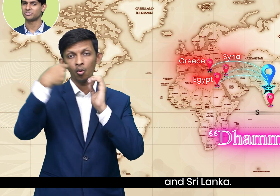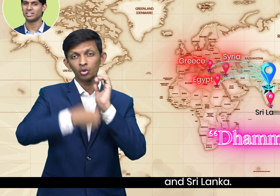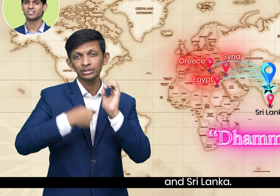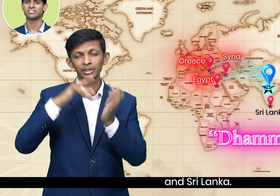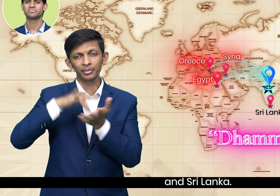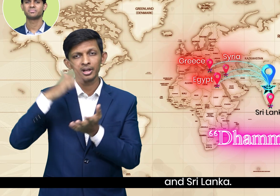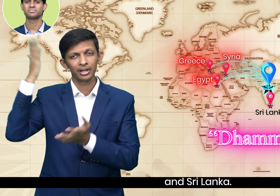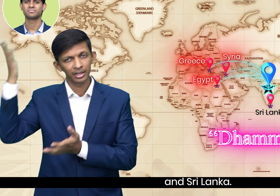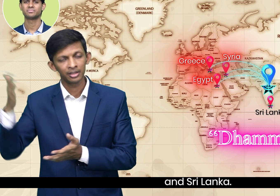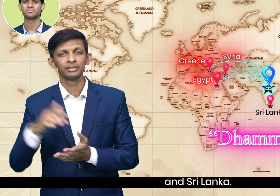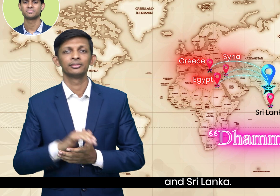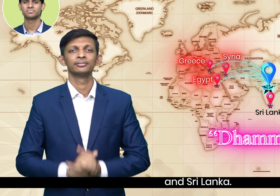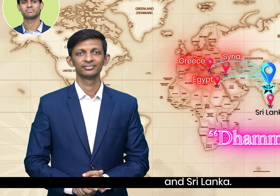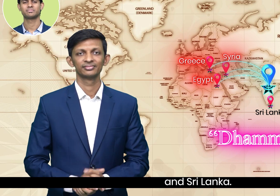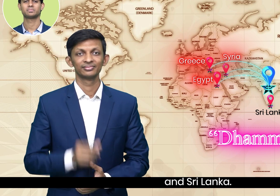and Sri Lanka.